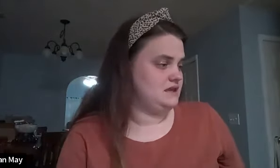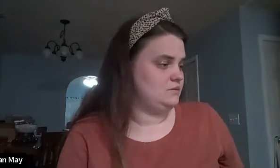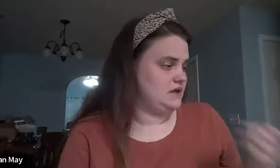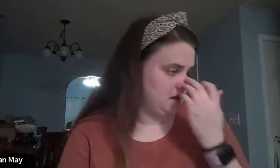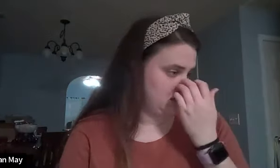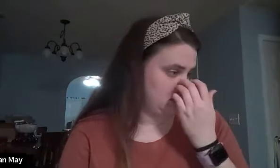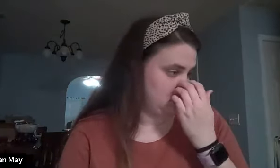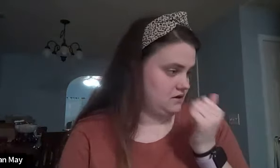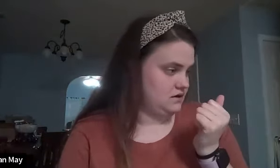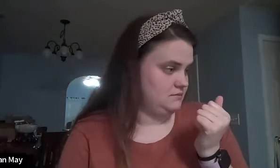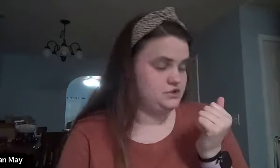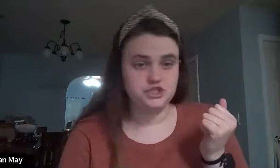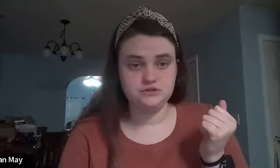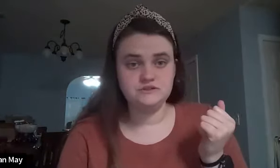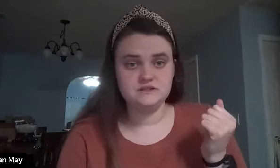Then we had juice.